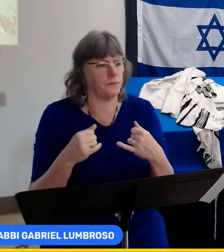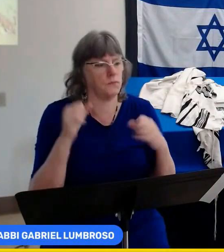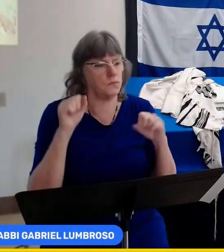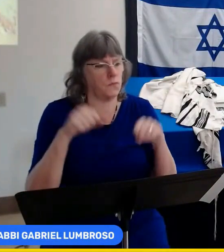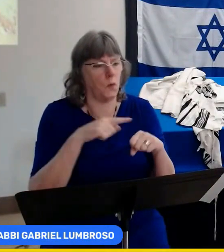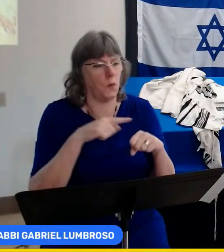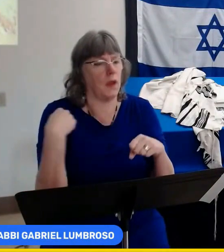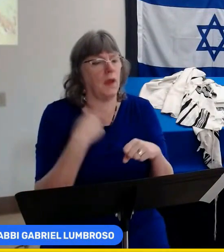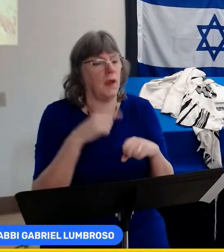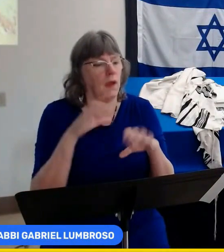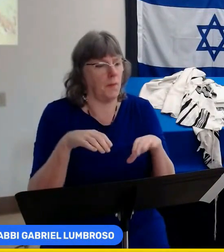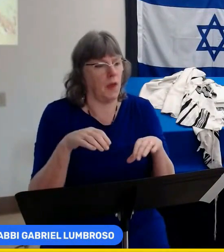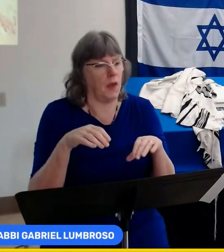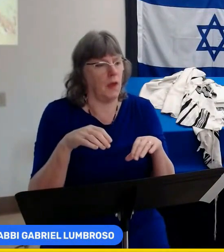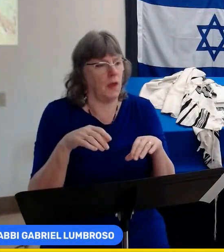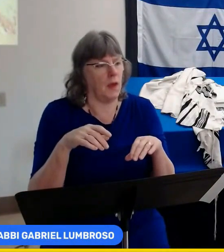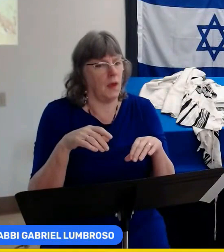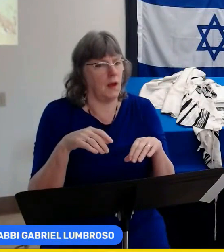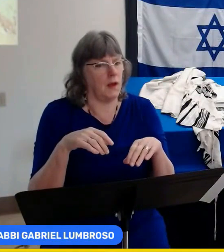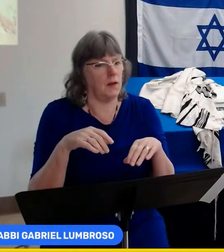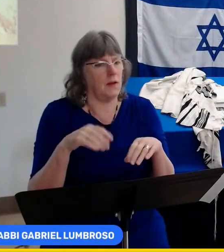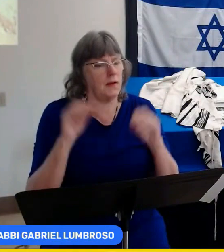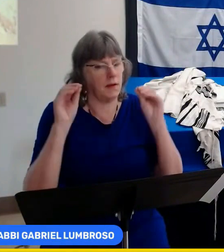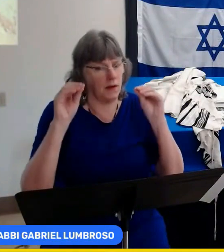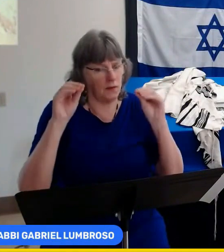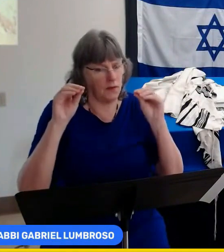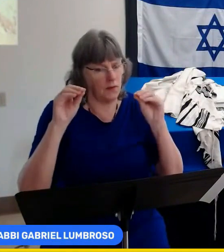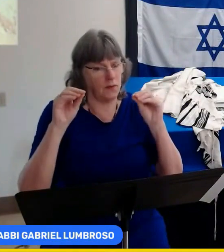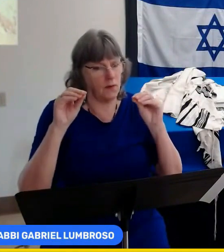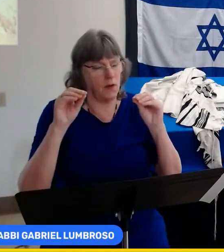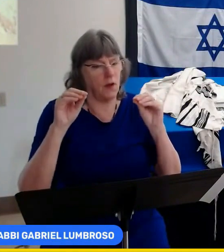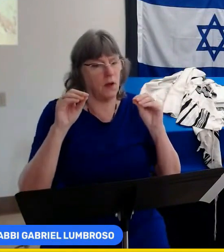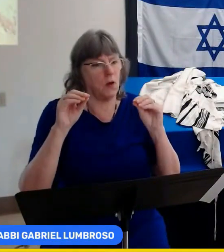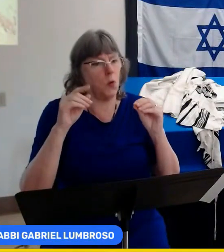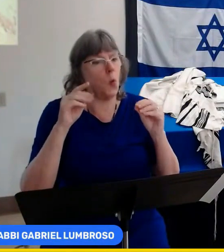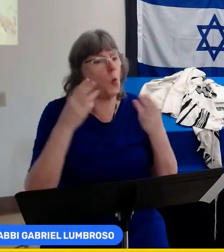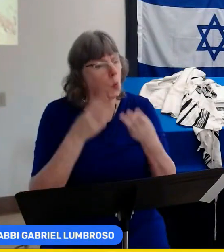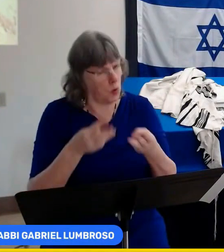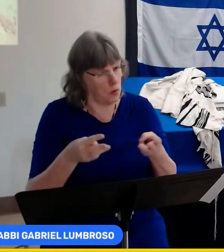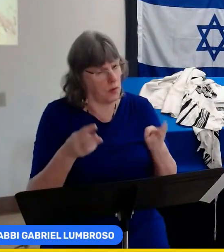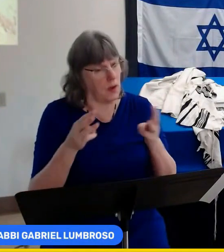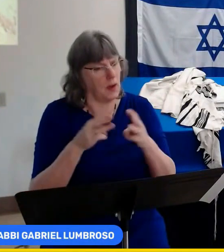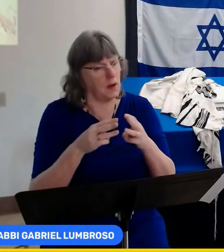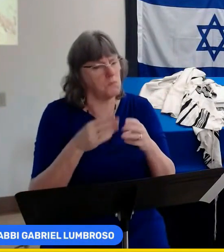so we can be worthy teachers, worthy